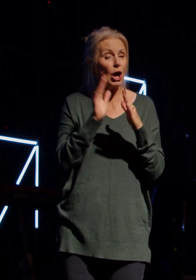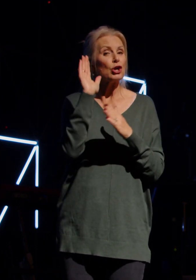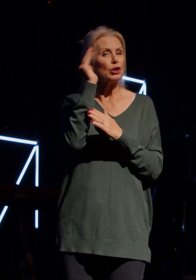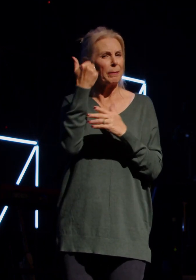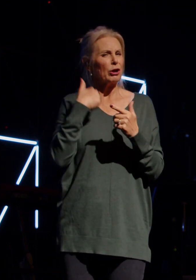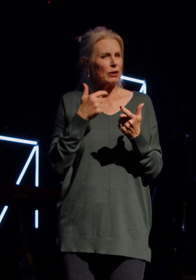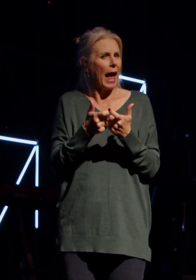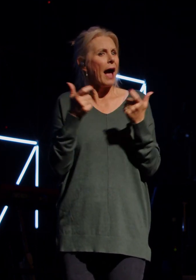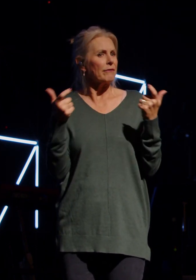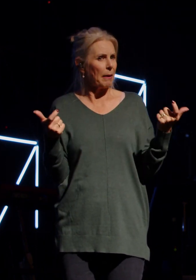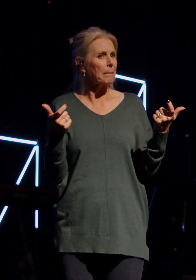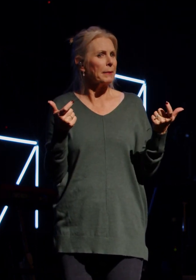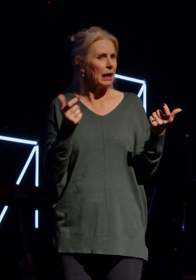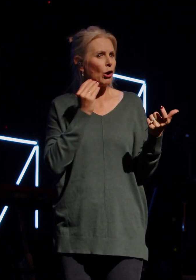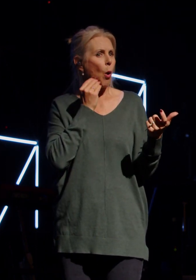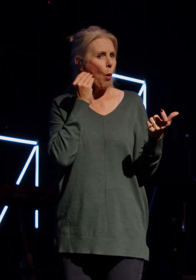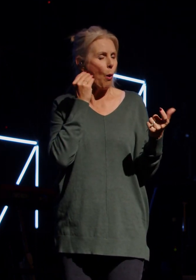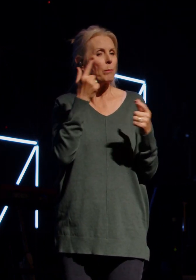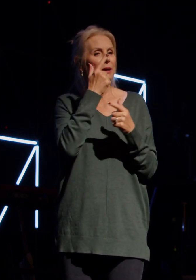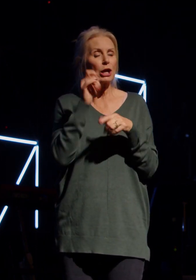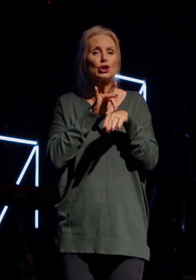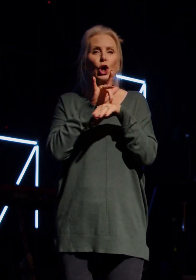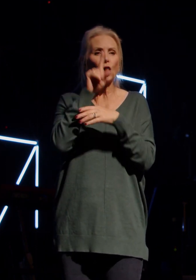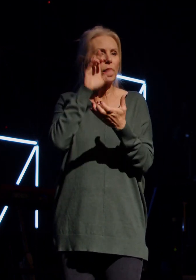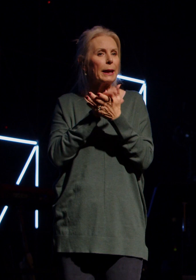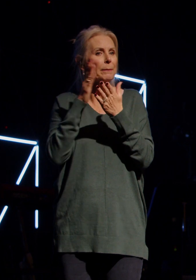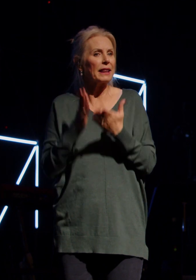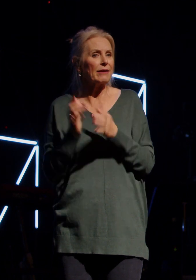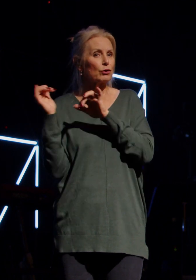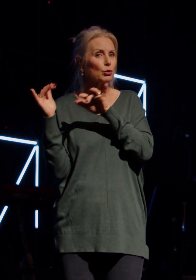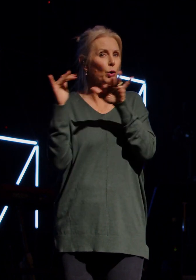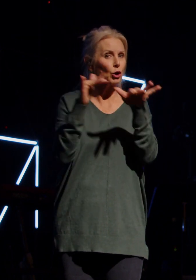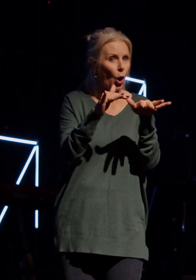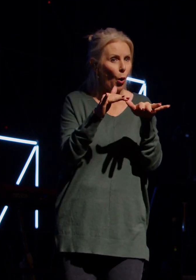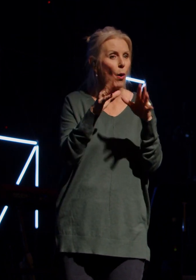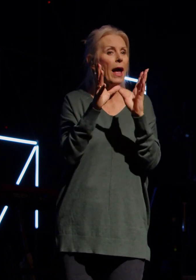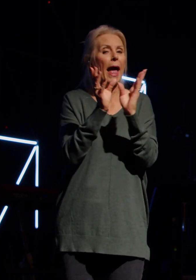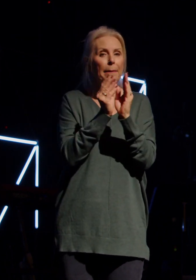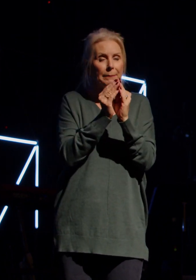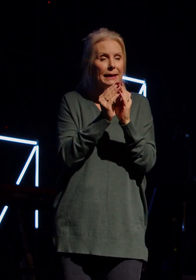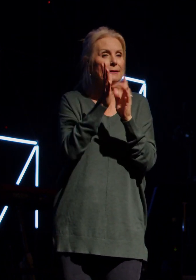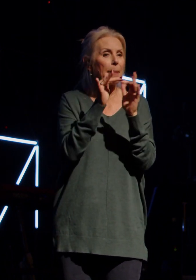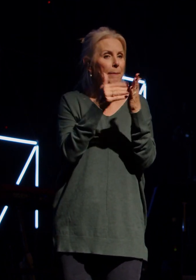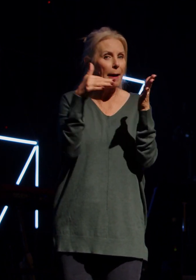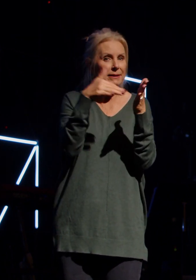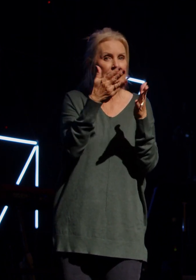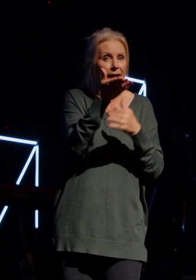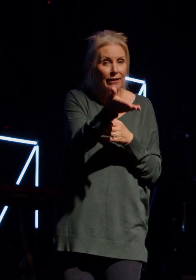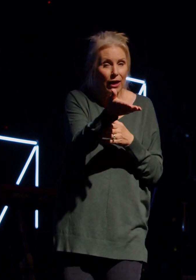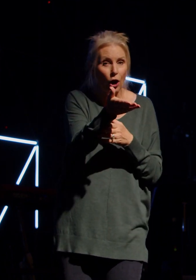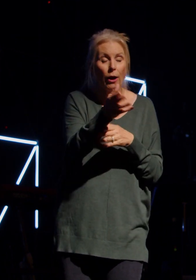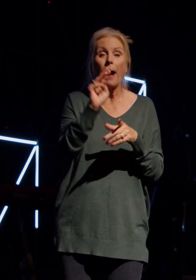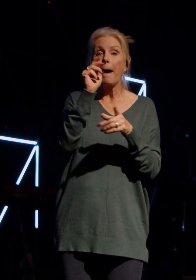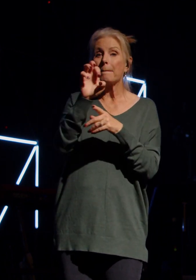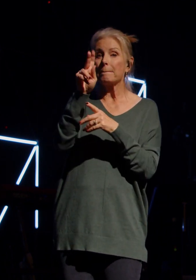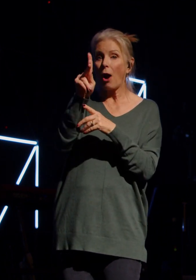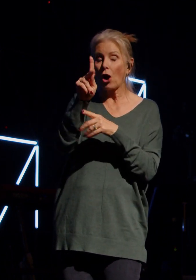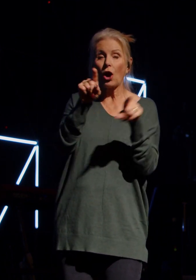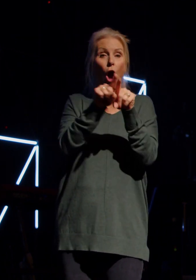bigger home because this is where a lot of the early believers would go and meet and do Bible studies. Mark was also cousins with